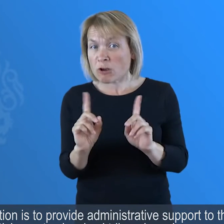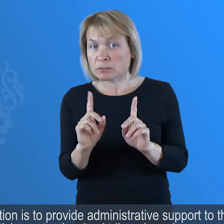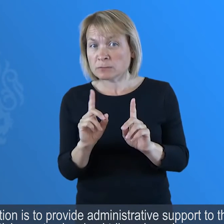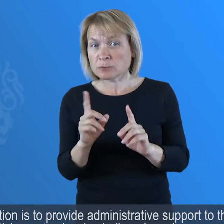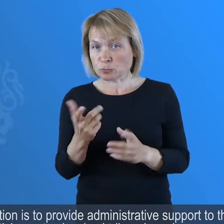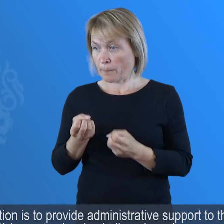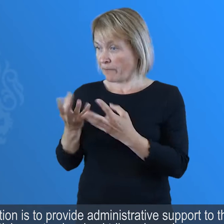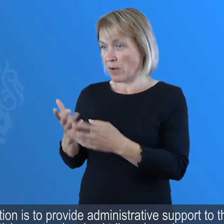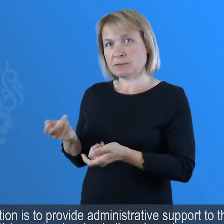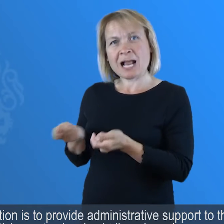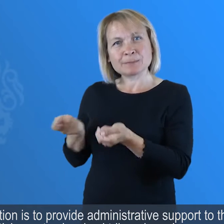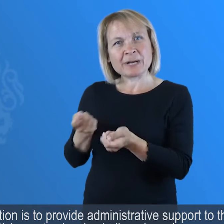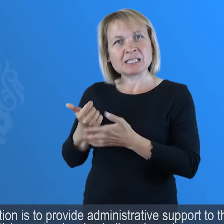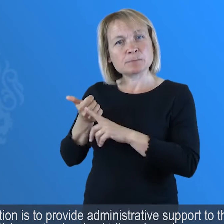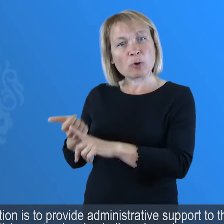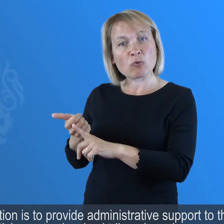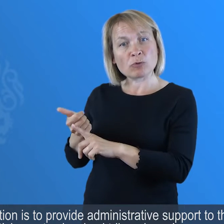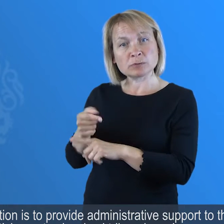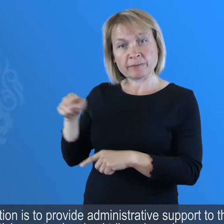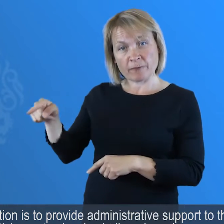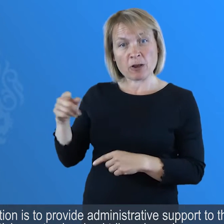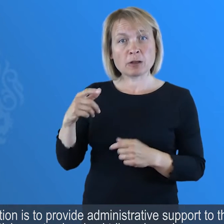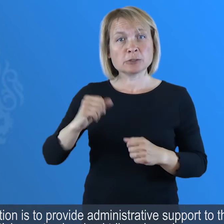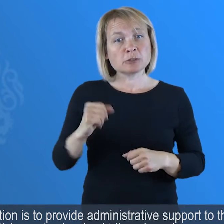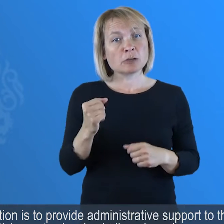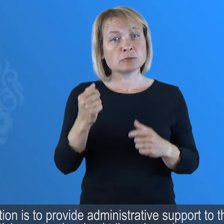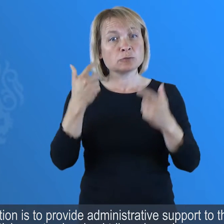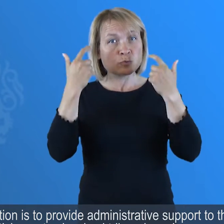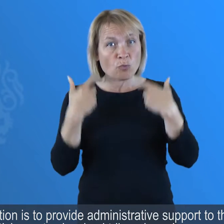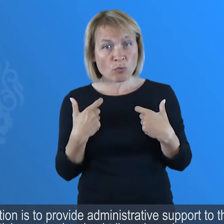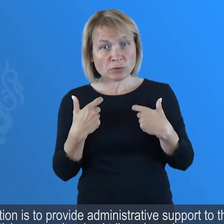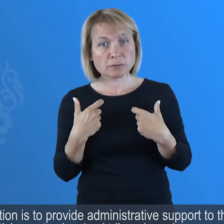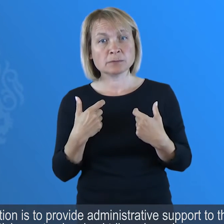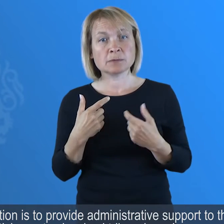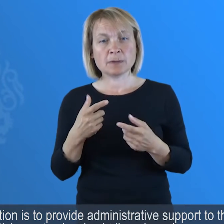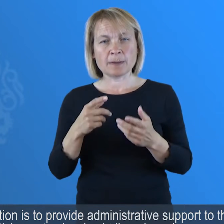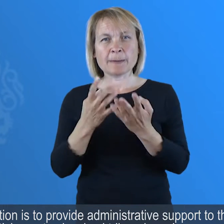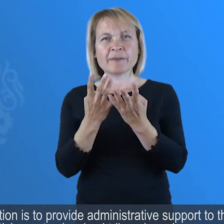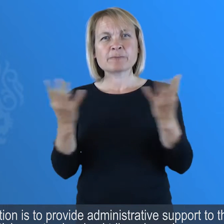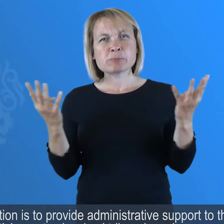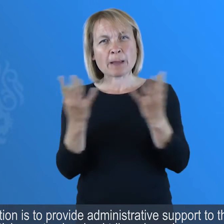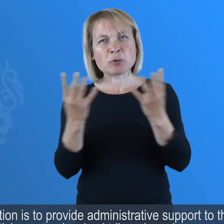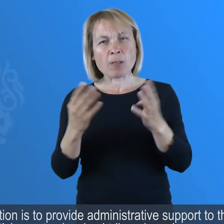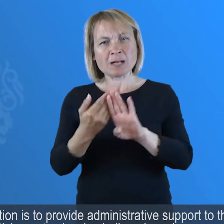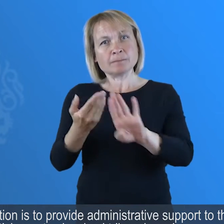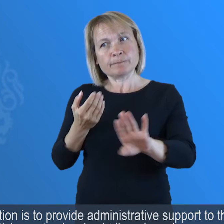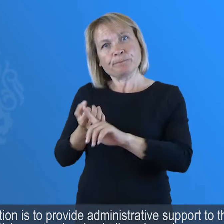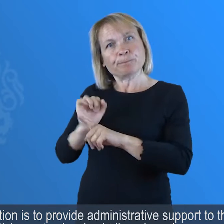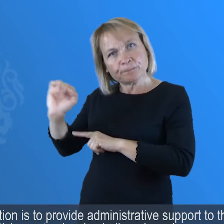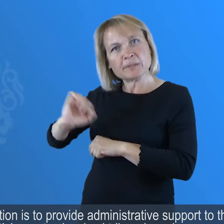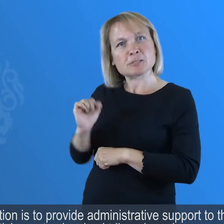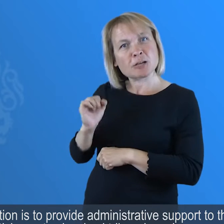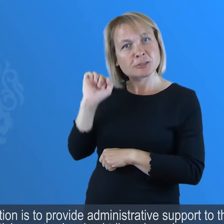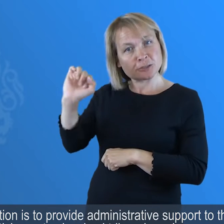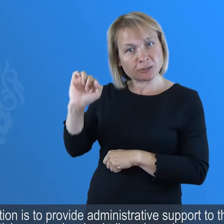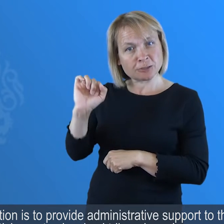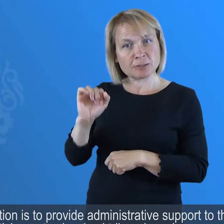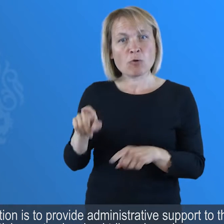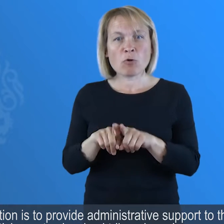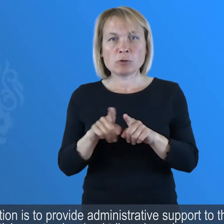Its statutory function is to provide administrative support to the Scottish Courts, devolved tribunals and the